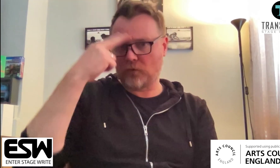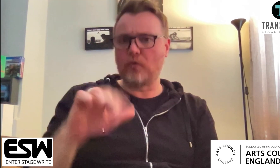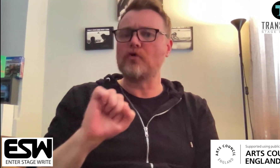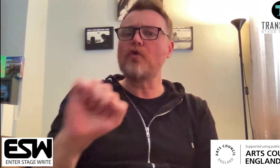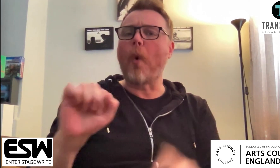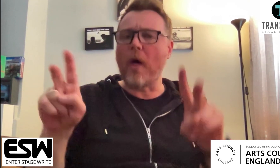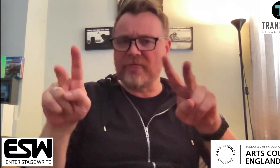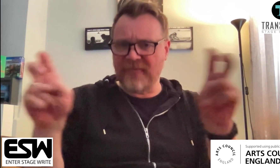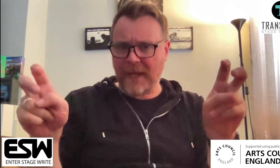And that's called your theme.